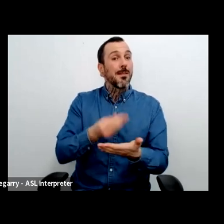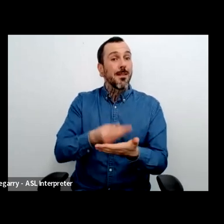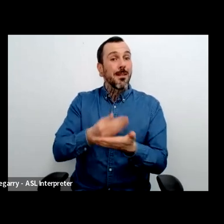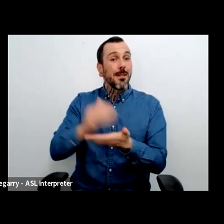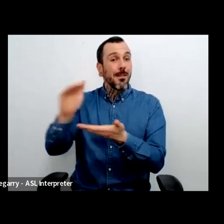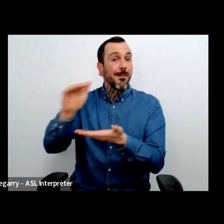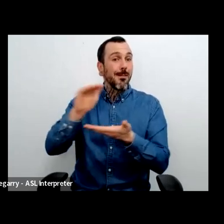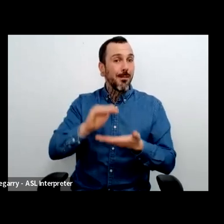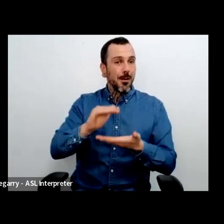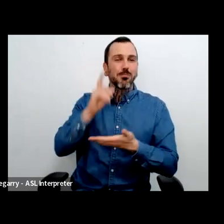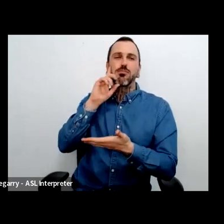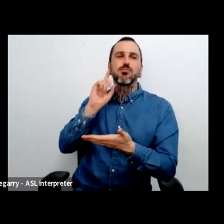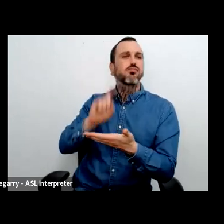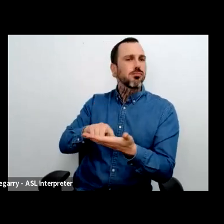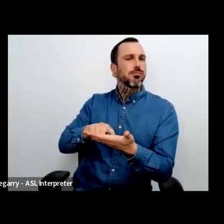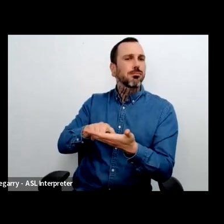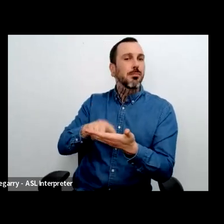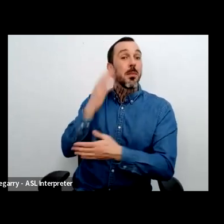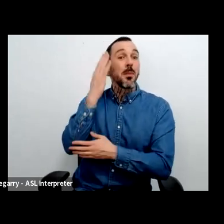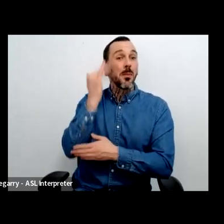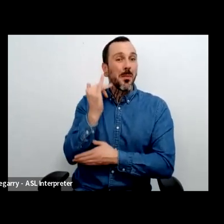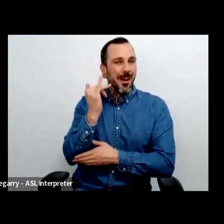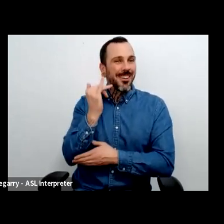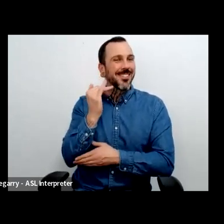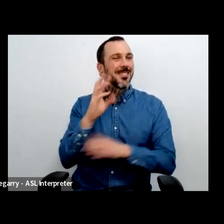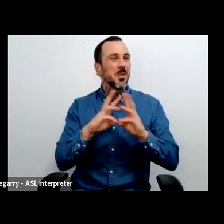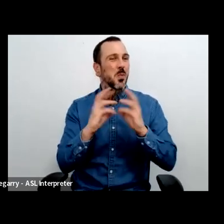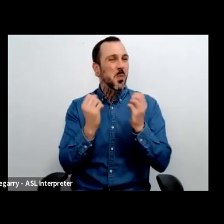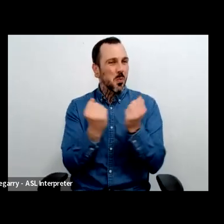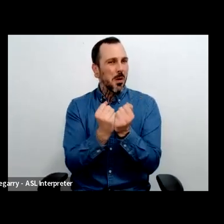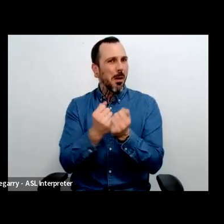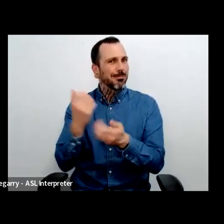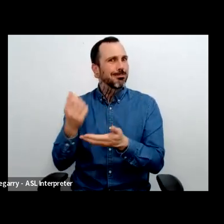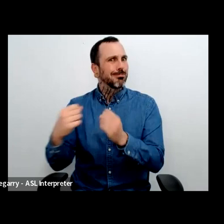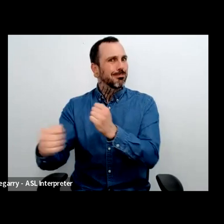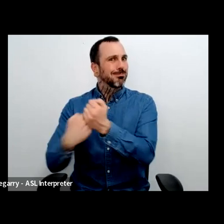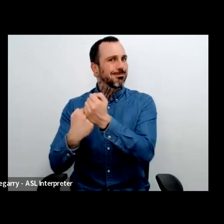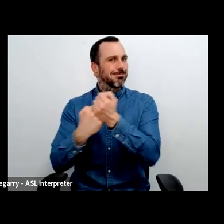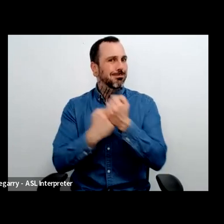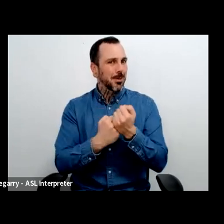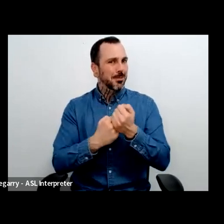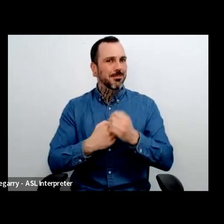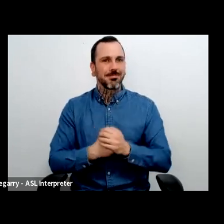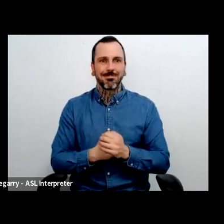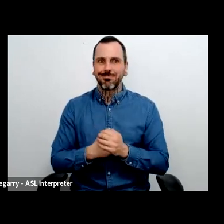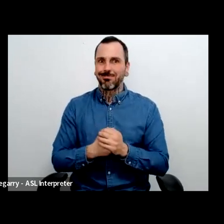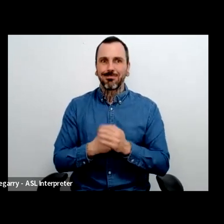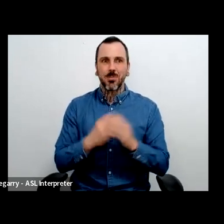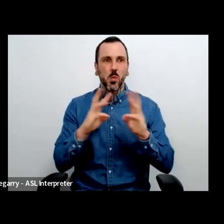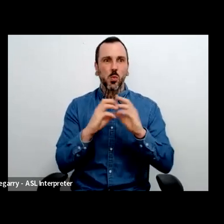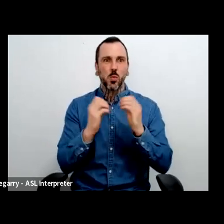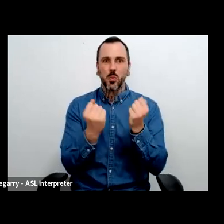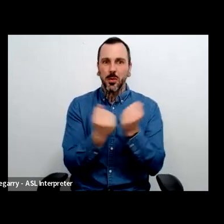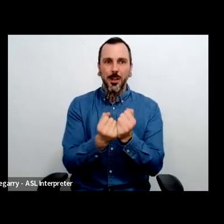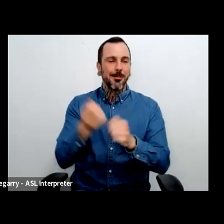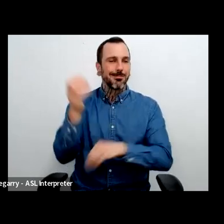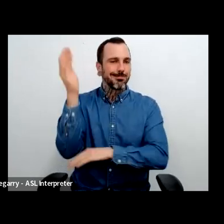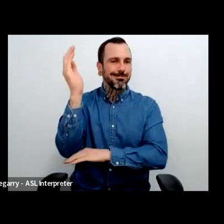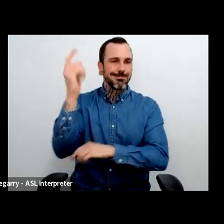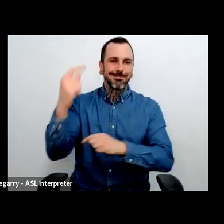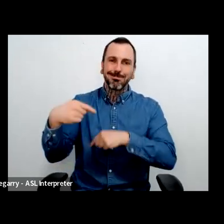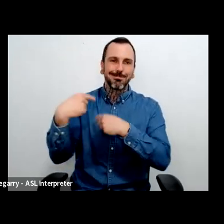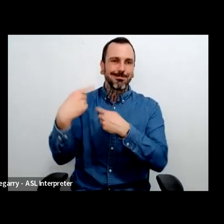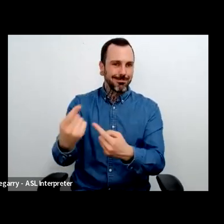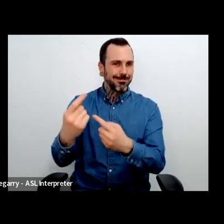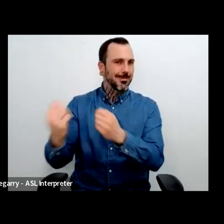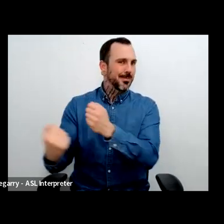That is where we got the funding for this session and all of the seminars and workshops that we have been delivering over the